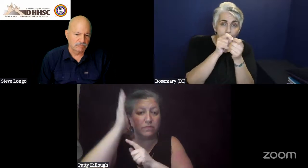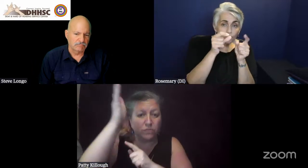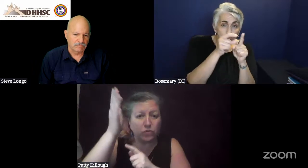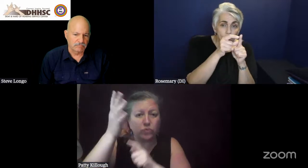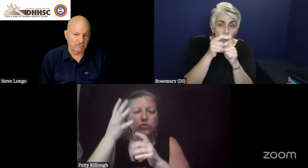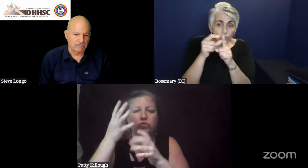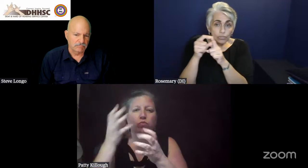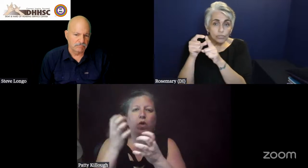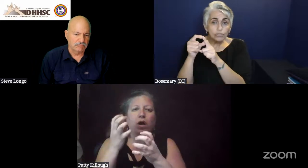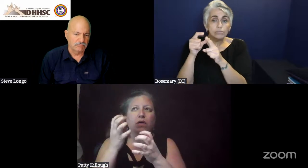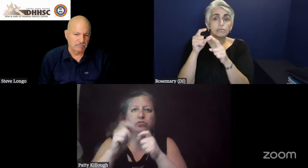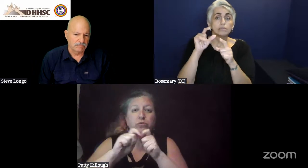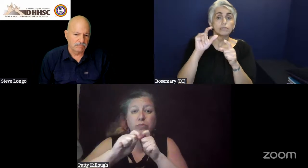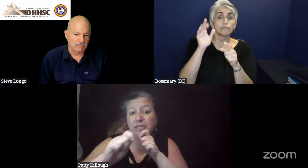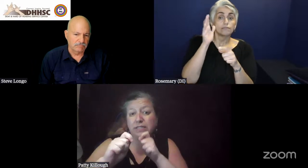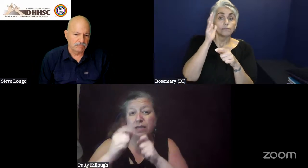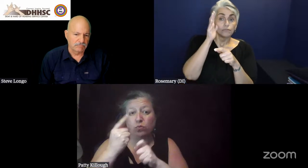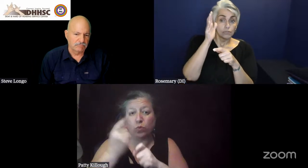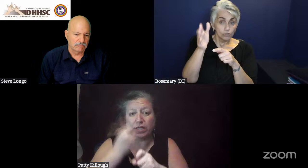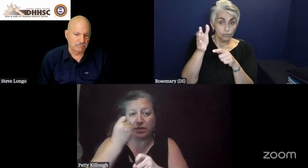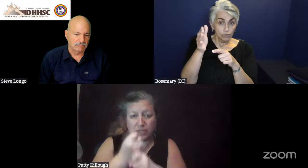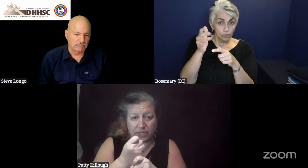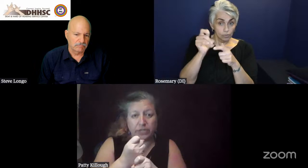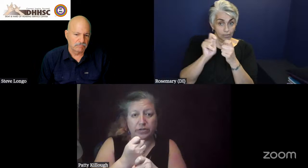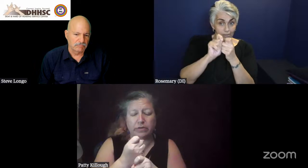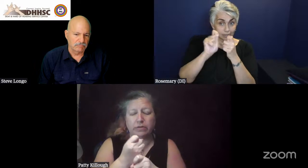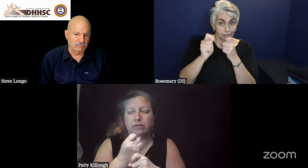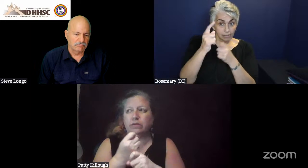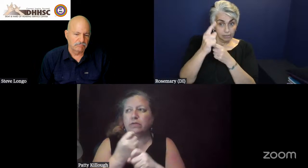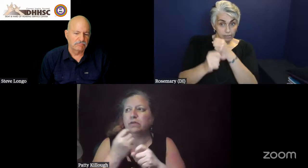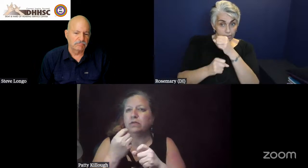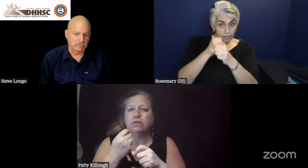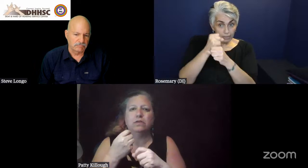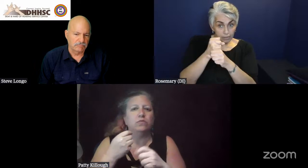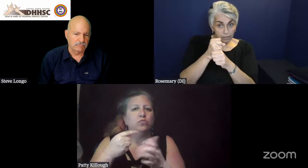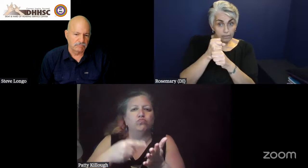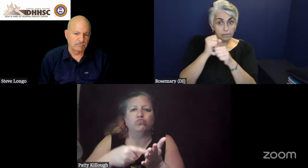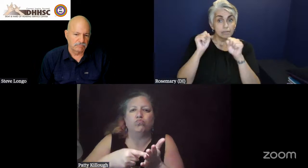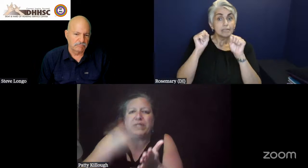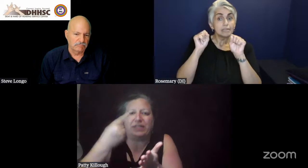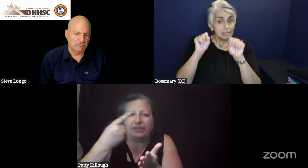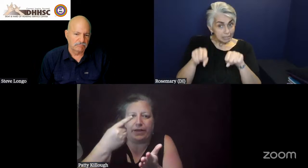something very specific, like if in the future we wish to extend by a year,